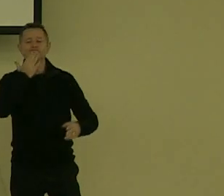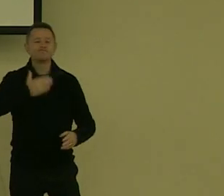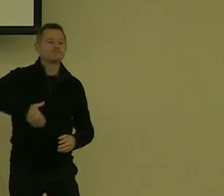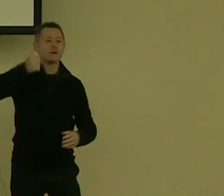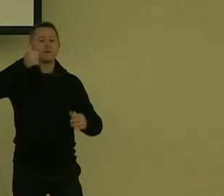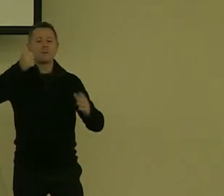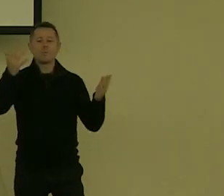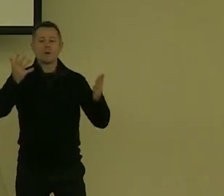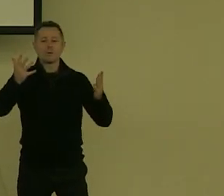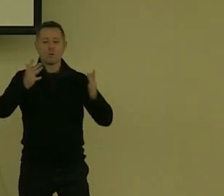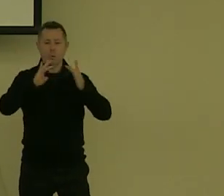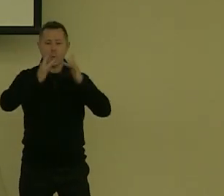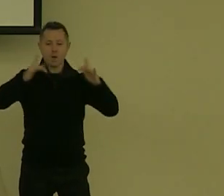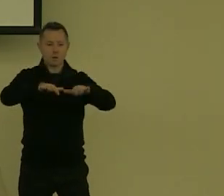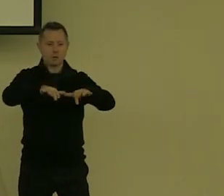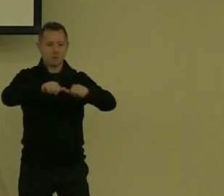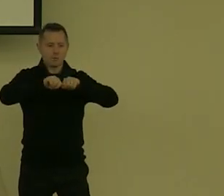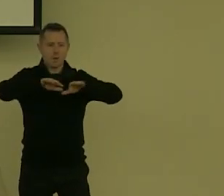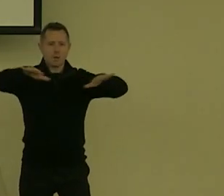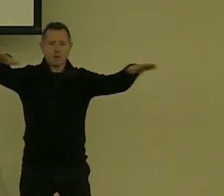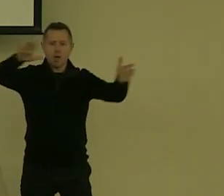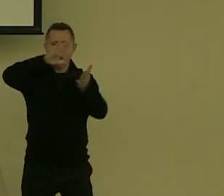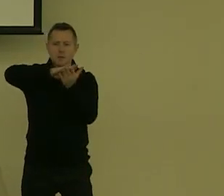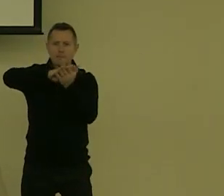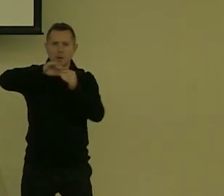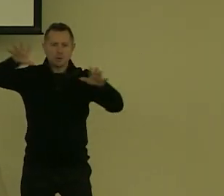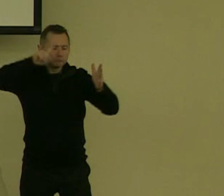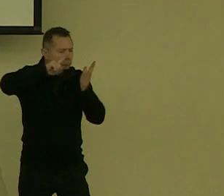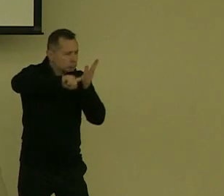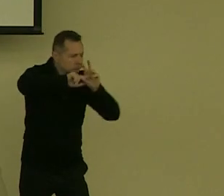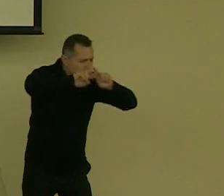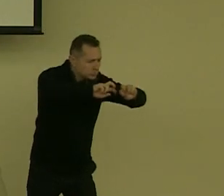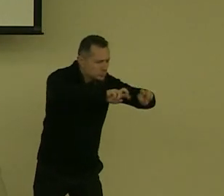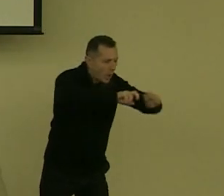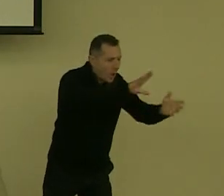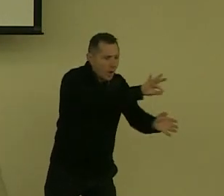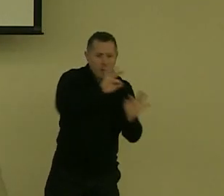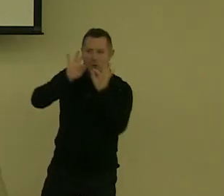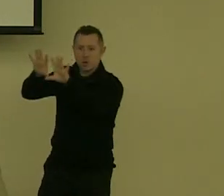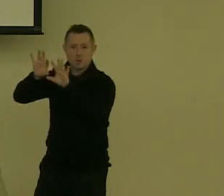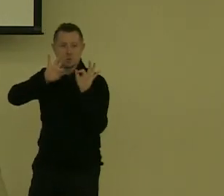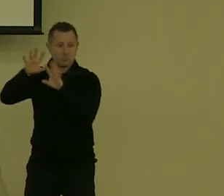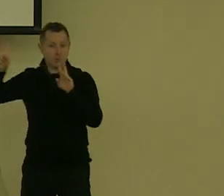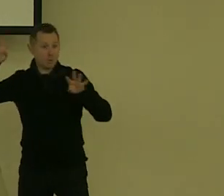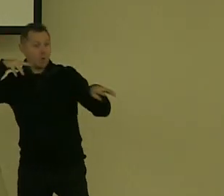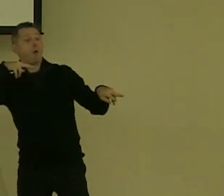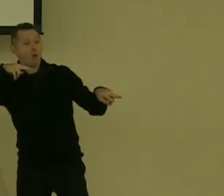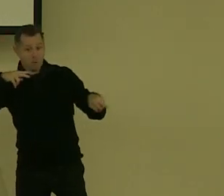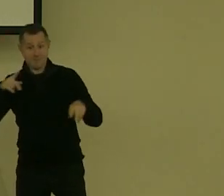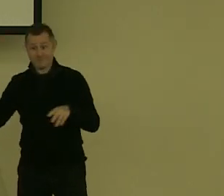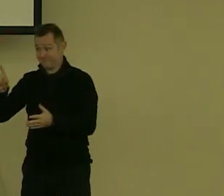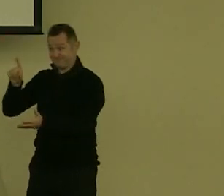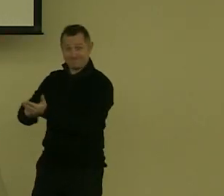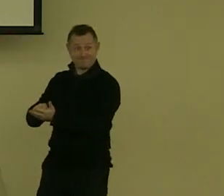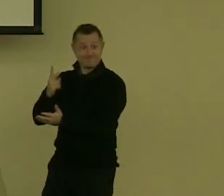BOCSS, or BOCSS, done in 2015. So the assemblage of books you see up on the table have been graciously